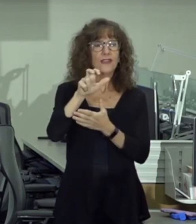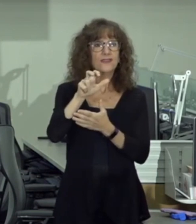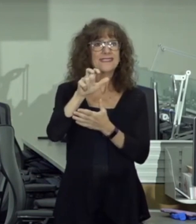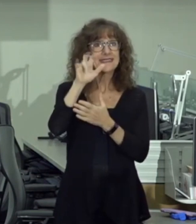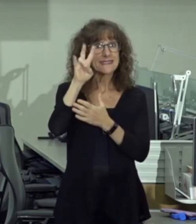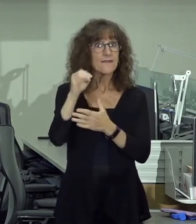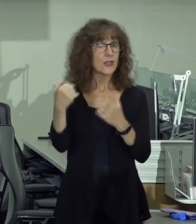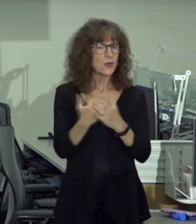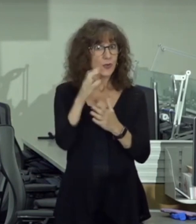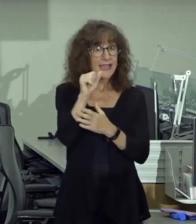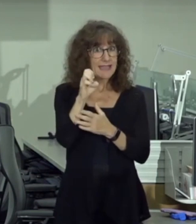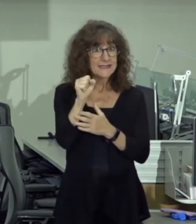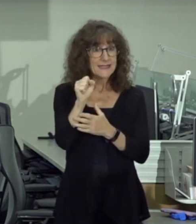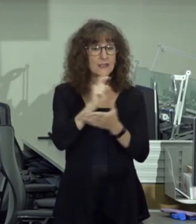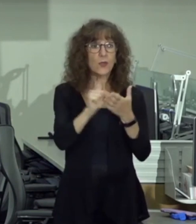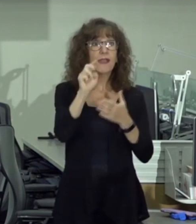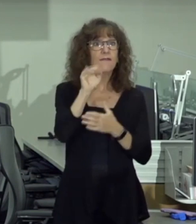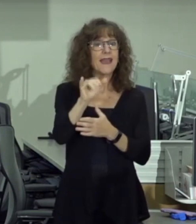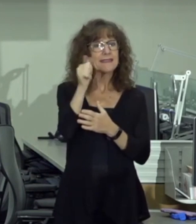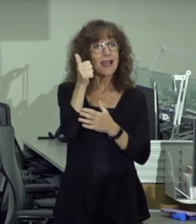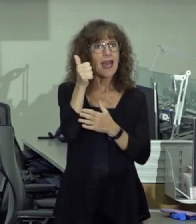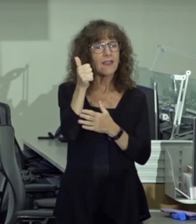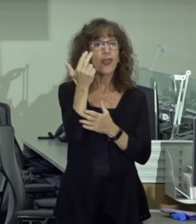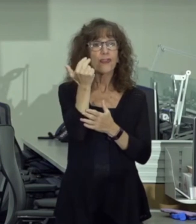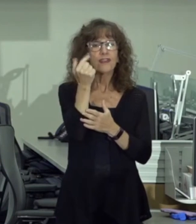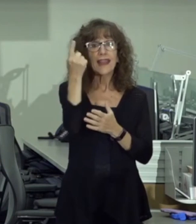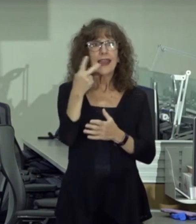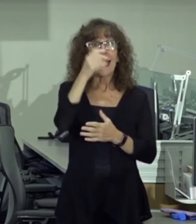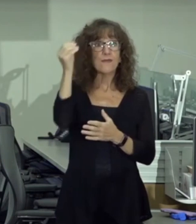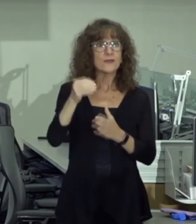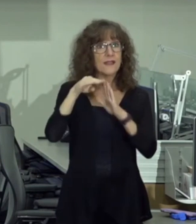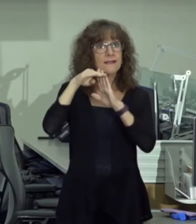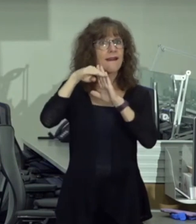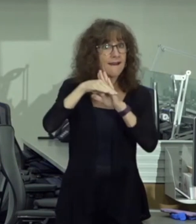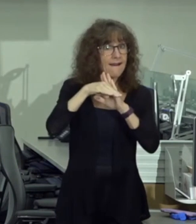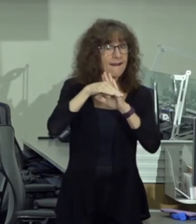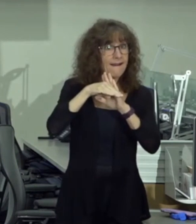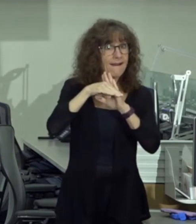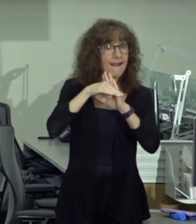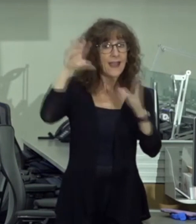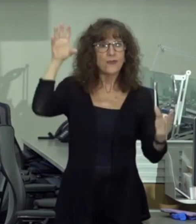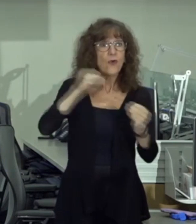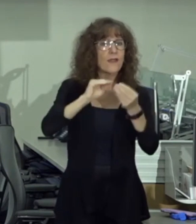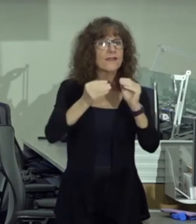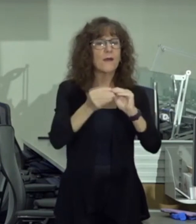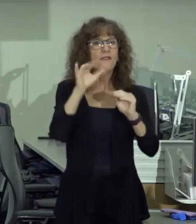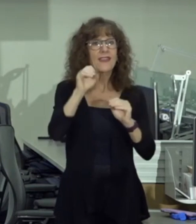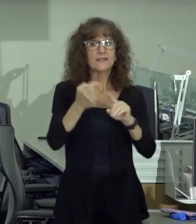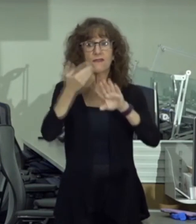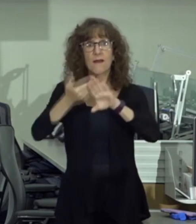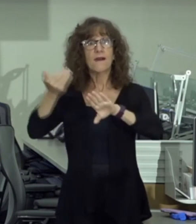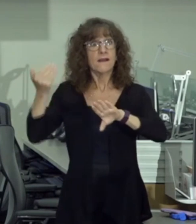new cases. During the week of May 10th, we saw a 13.5% decrease in our total number of cases from the